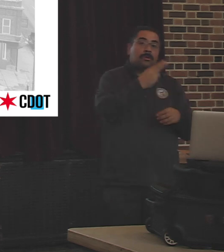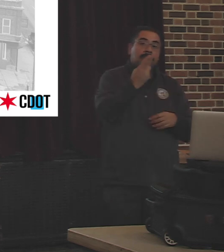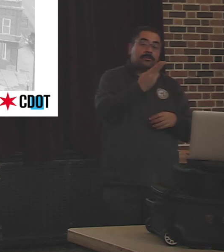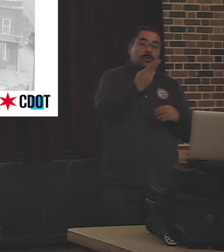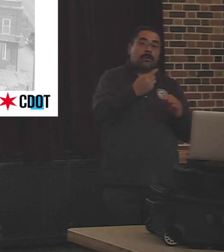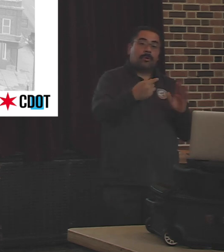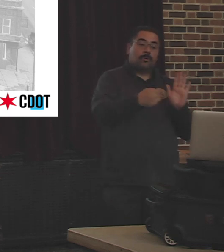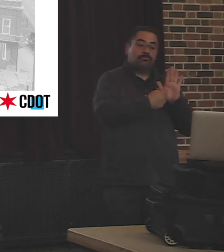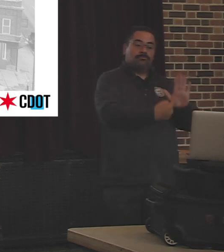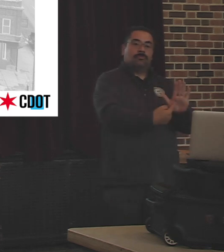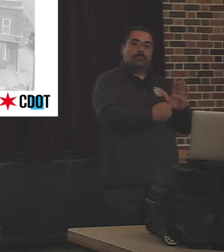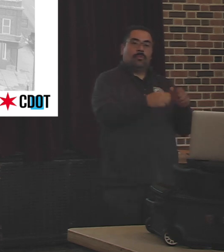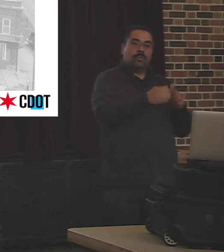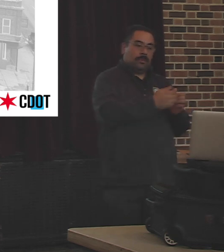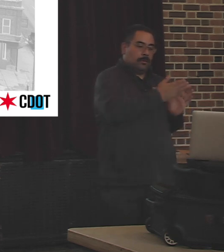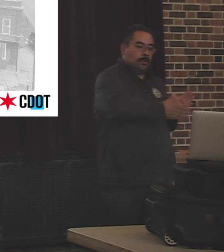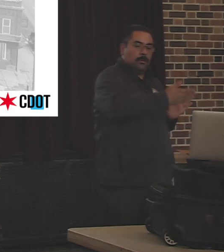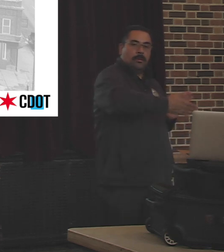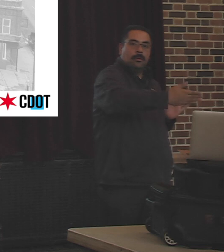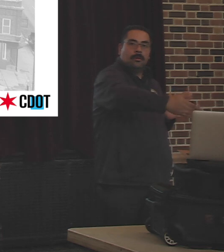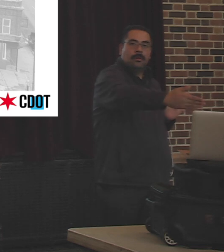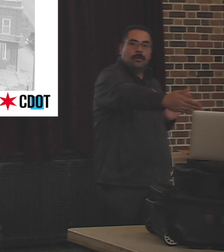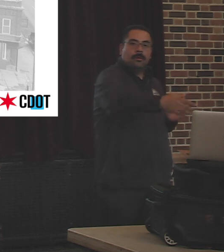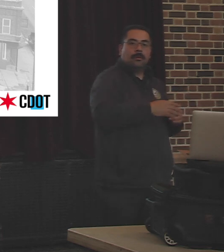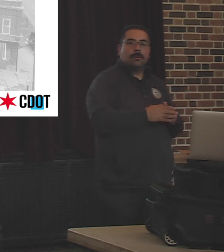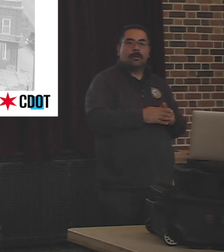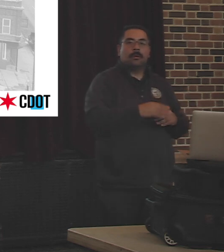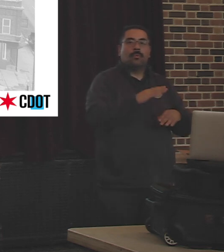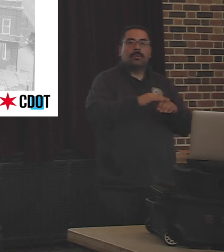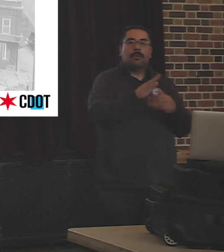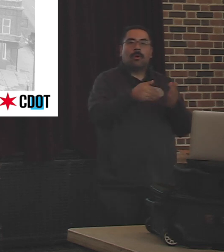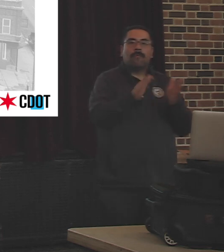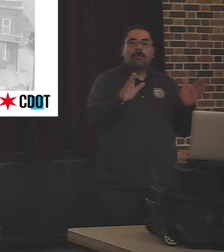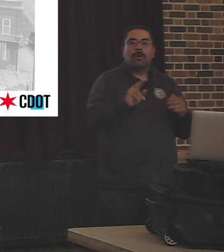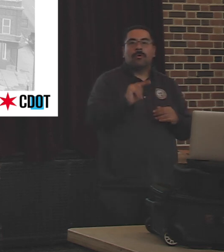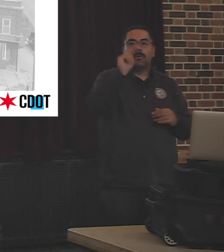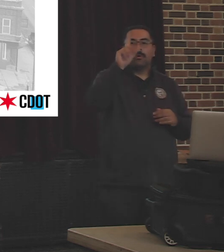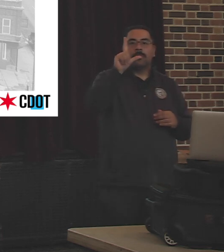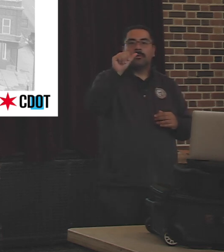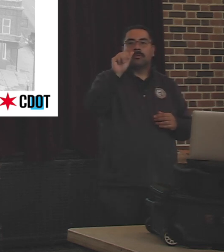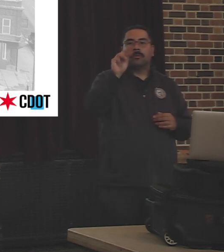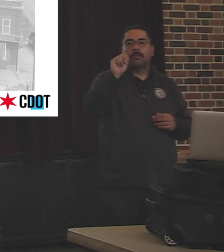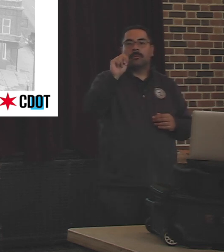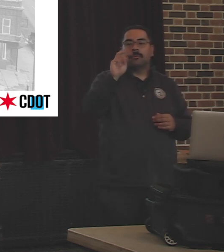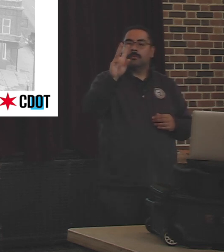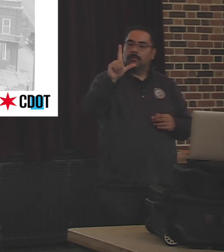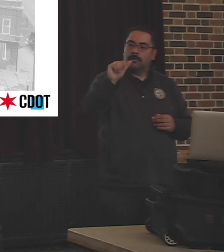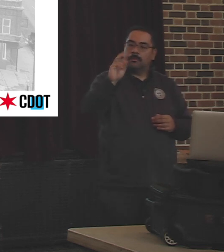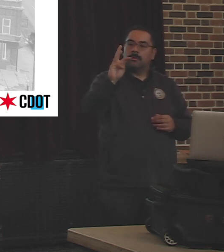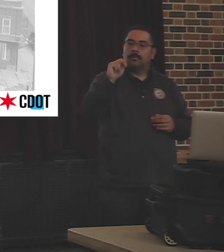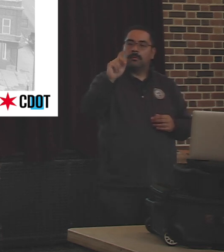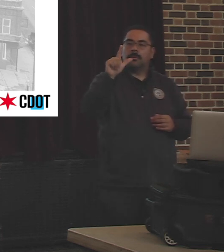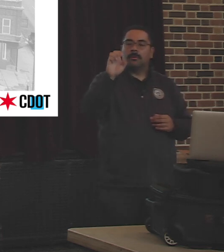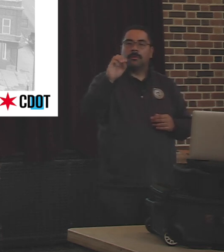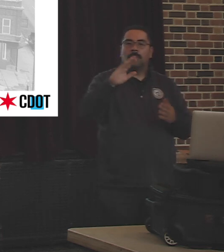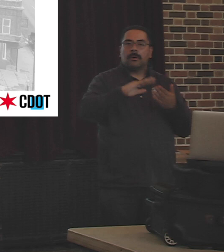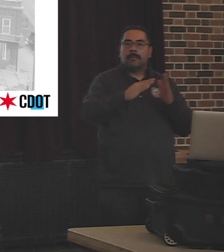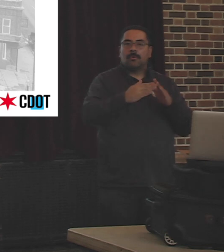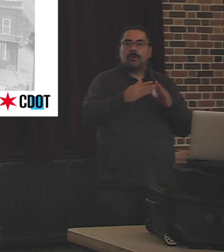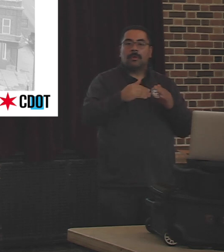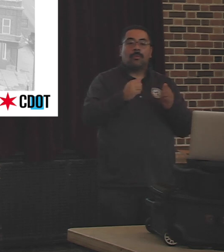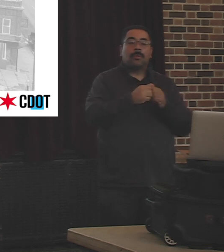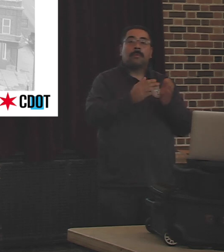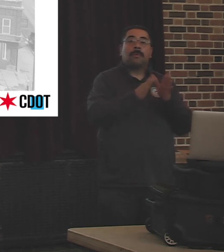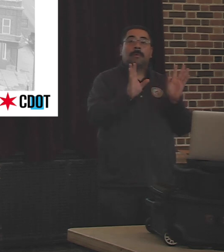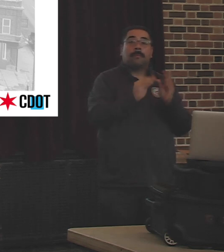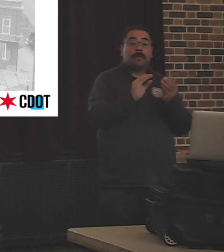along the corridor of Route 66 and the overall North Lawndale community. So the next meeting, public meeting number